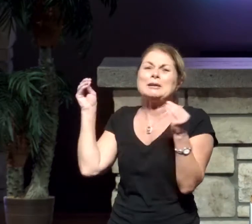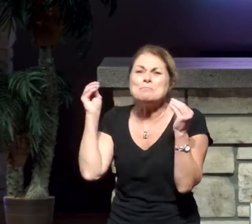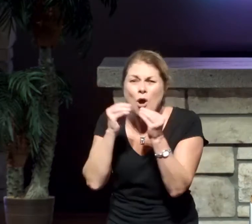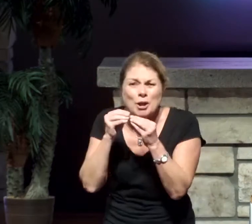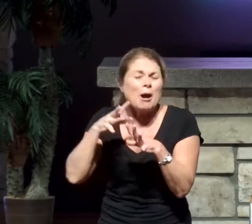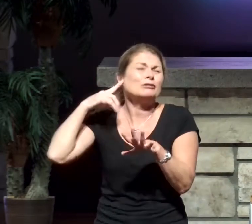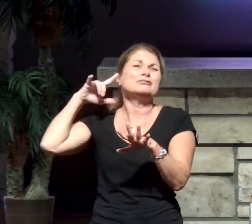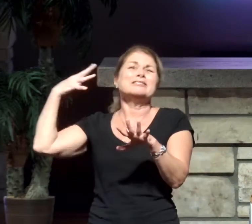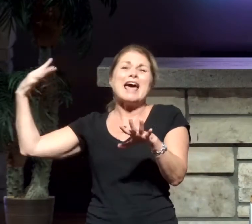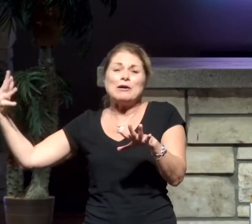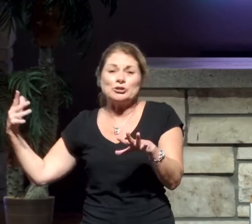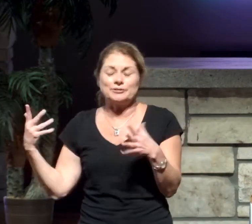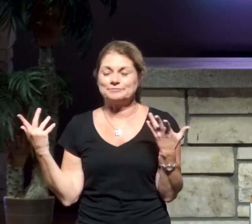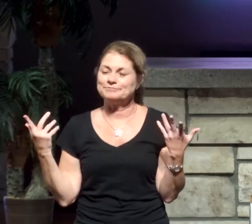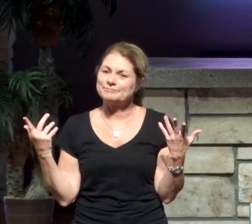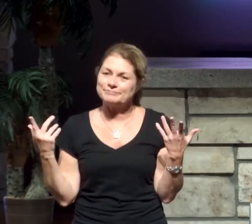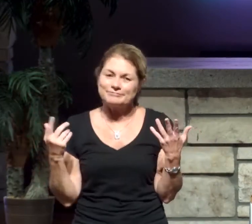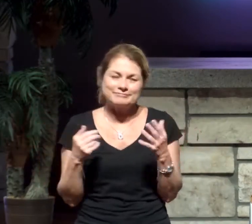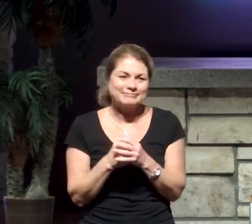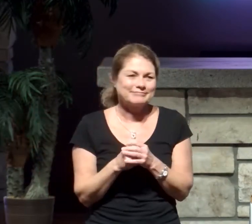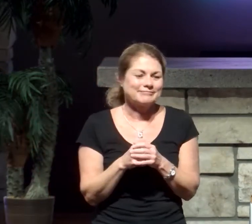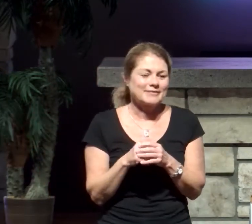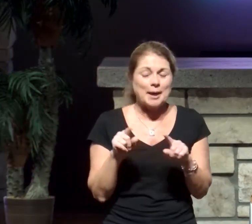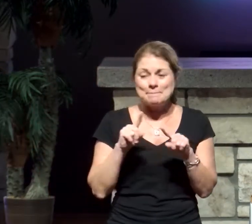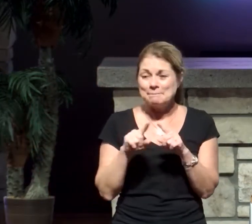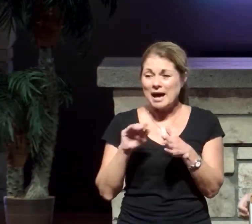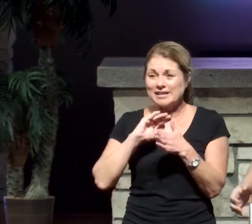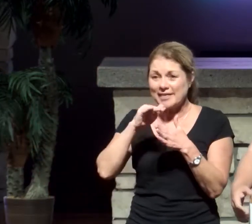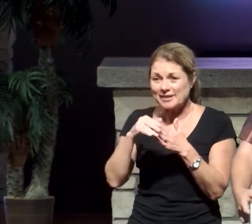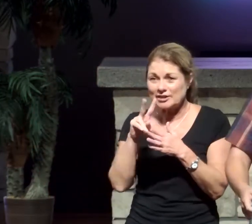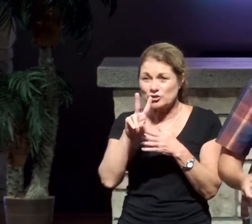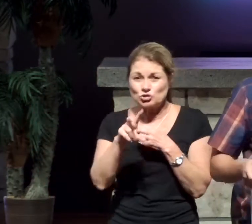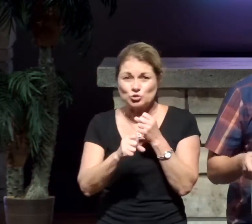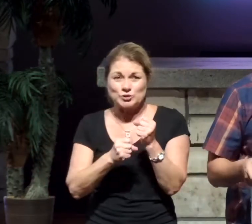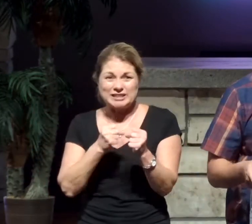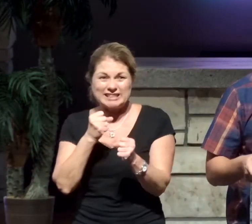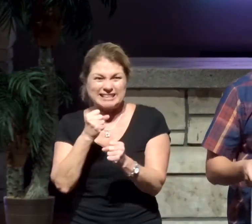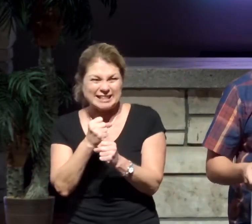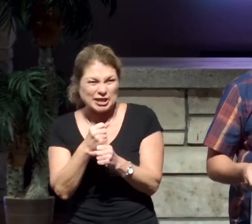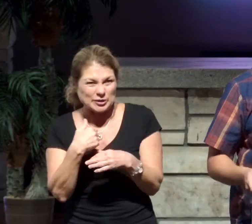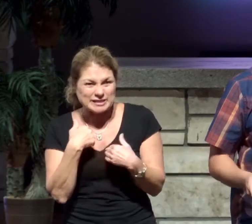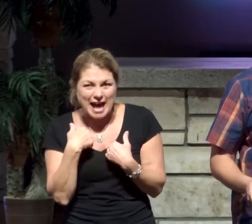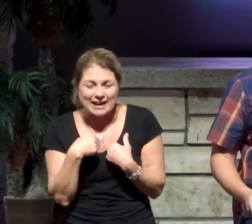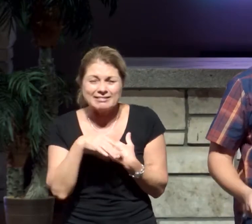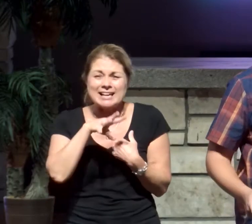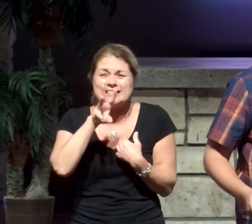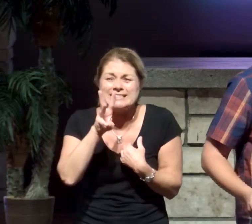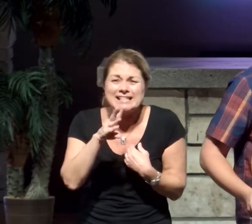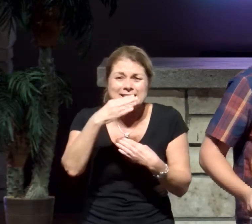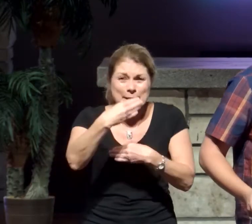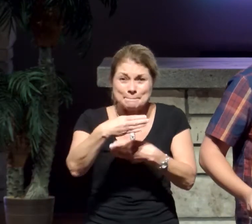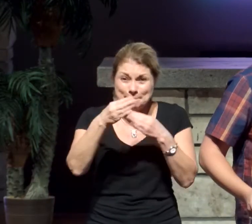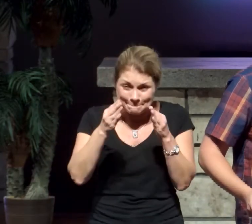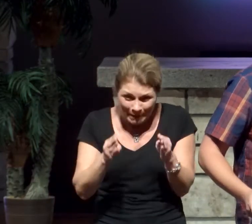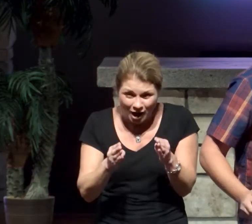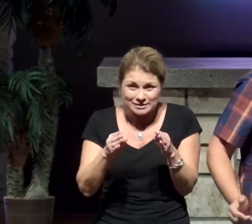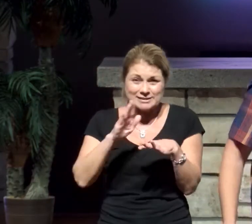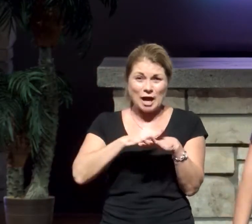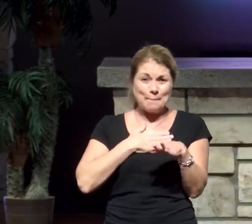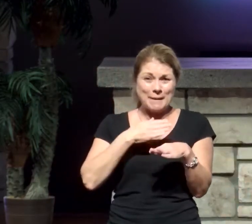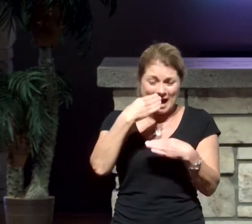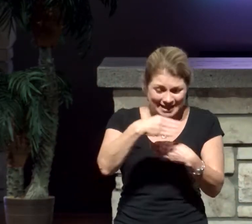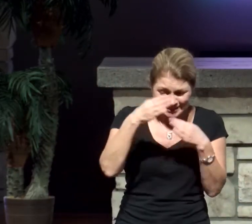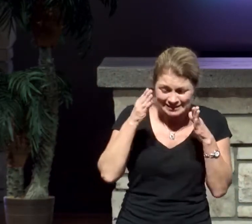But you know what? Here's the thing. At the end of those 2 years, I had like 6 boxes on my neighbor. I